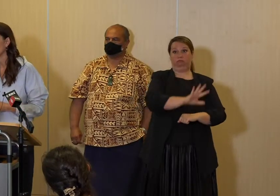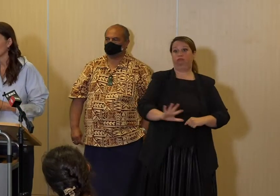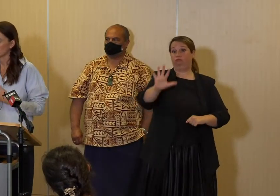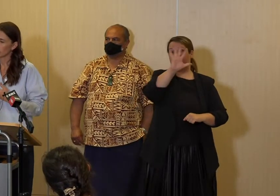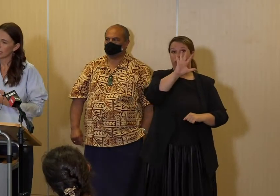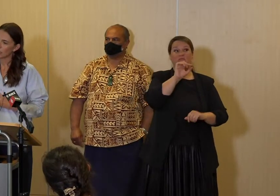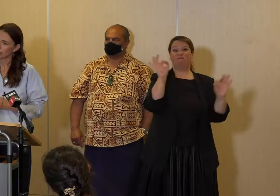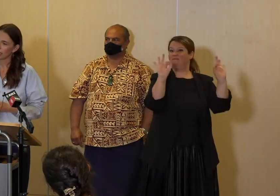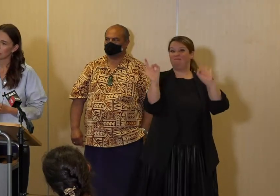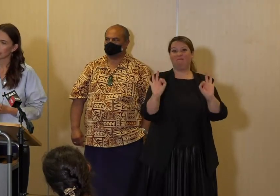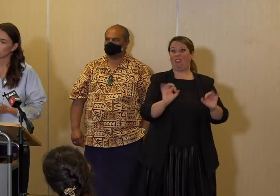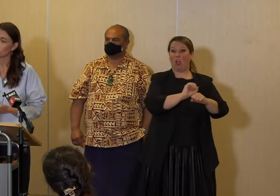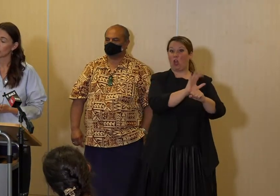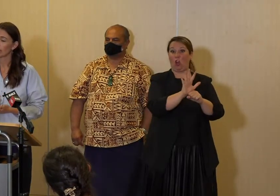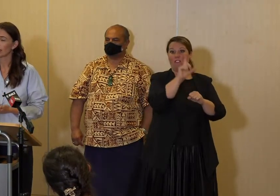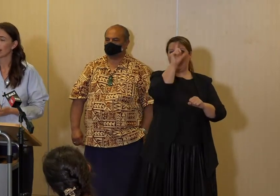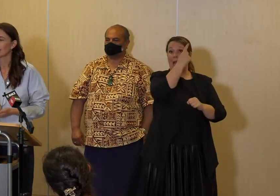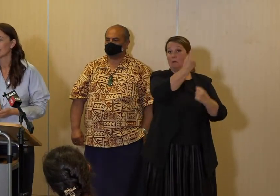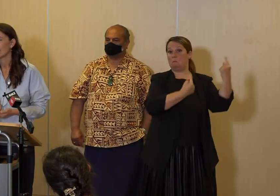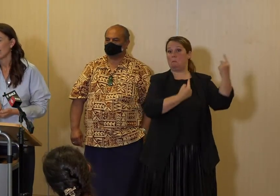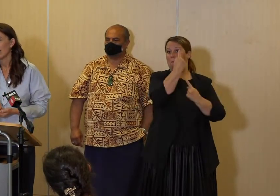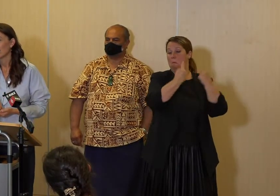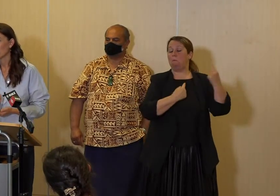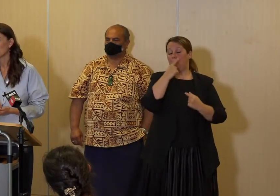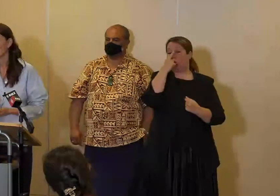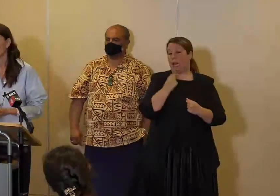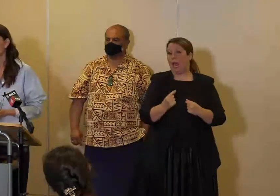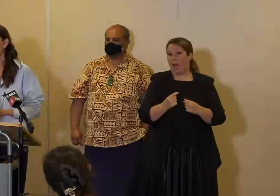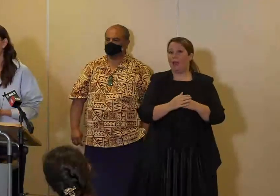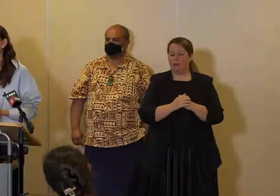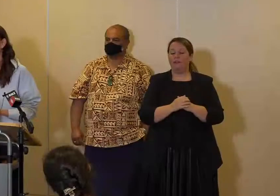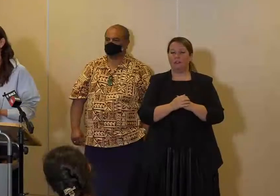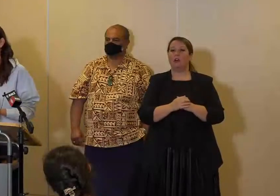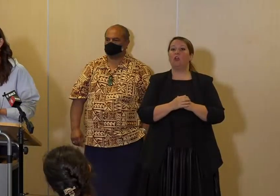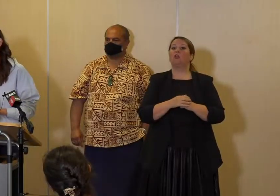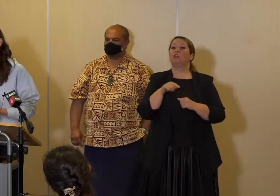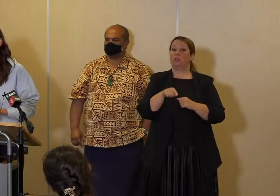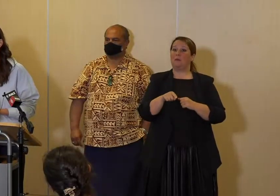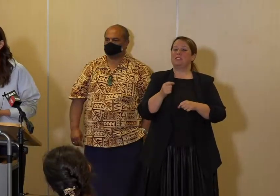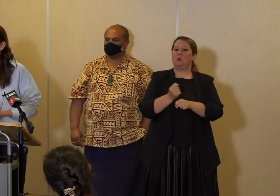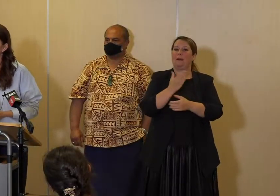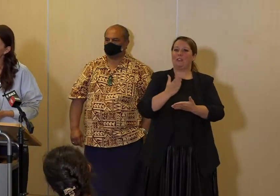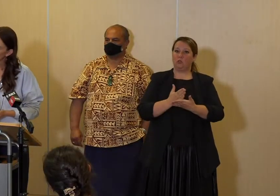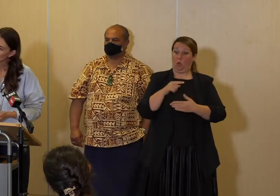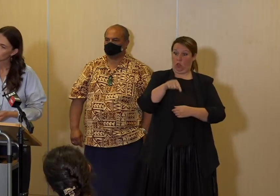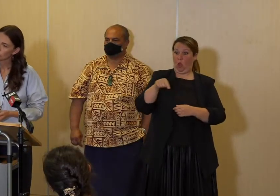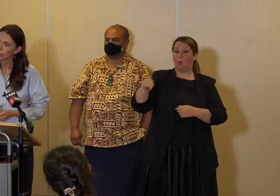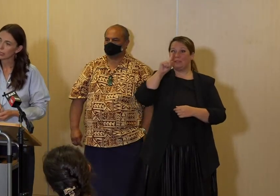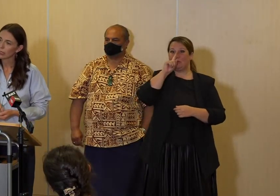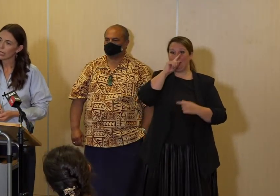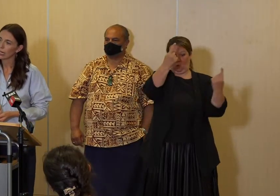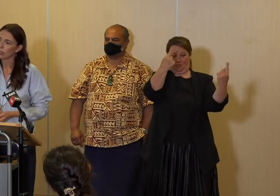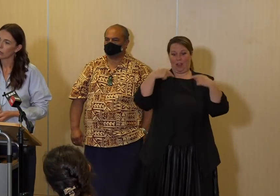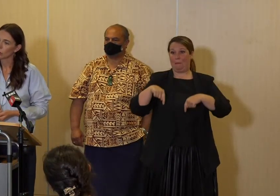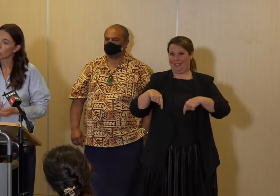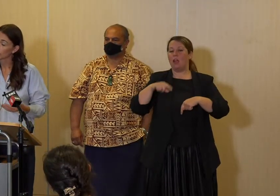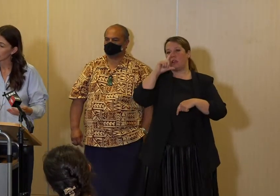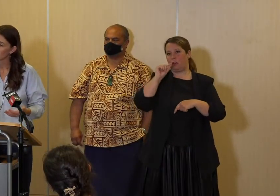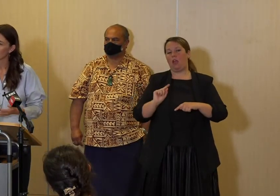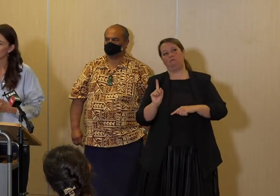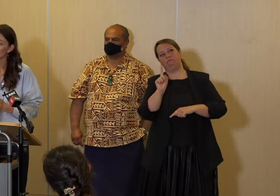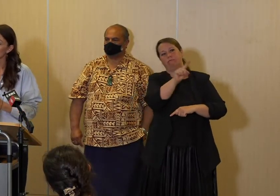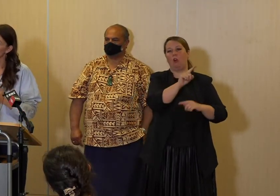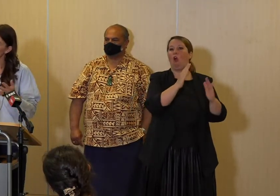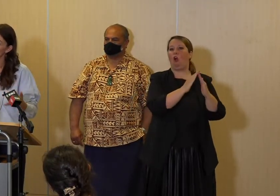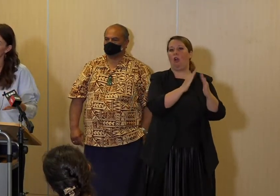COVID. The limitation has been ensuring that those citizens can then return home. And because of the